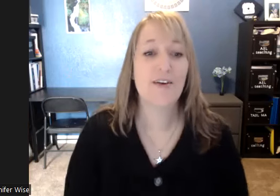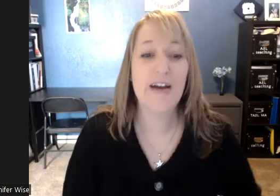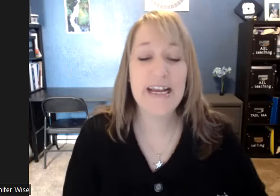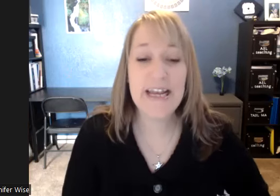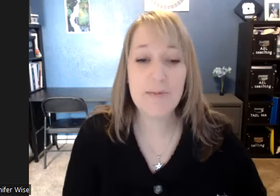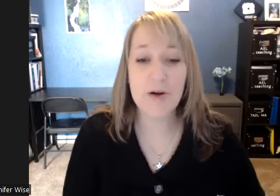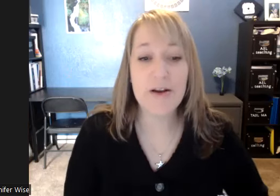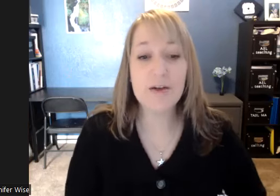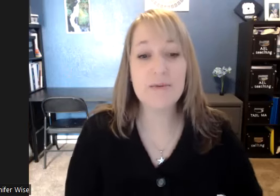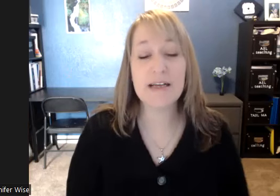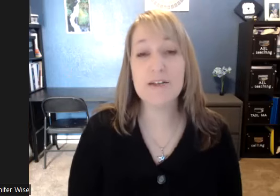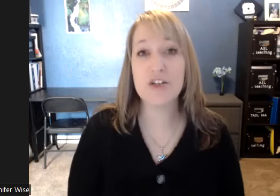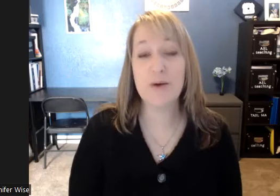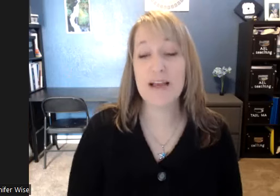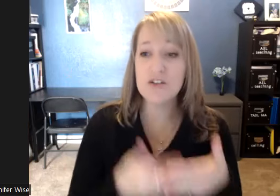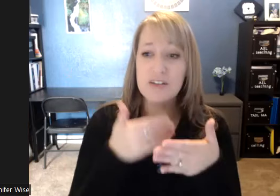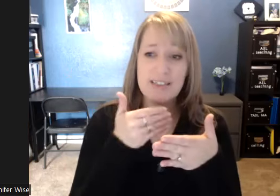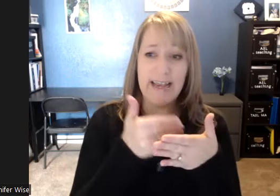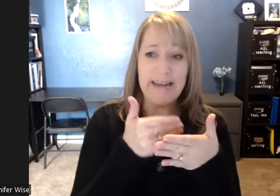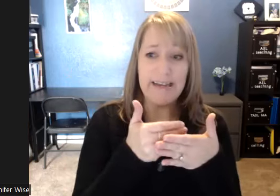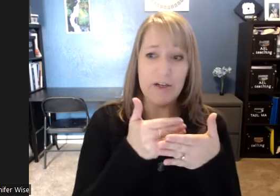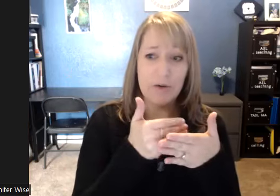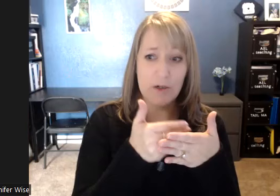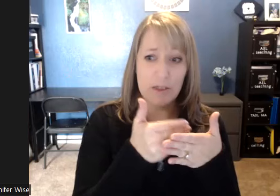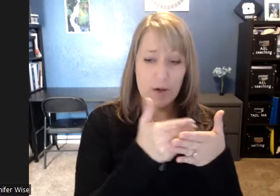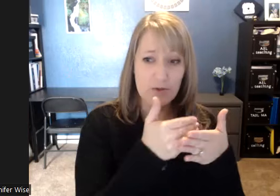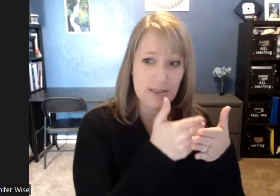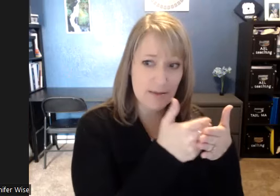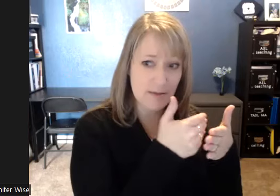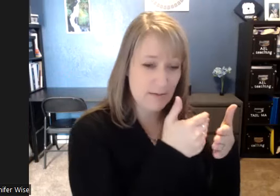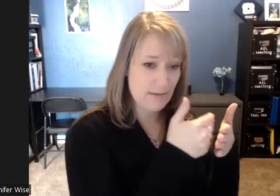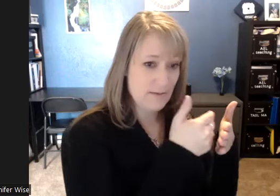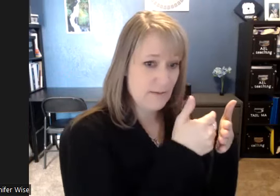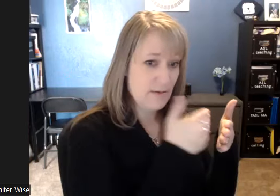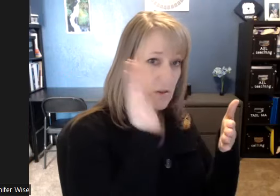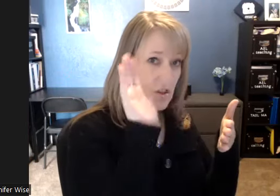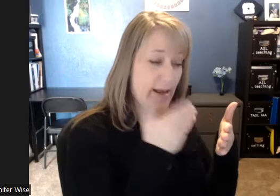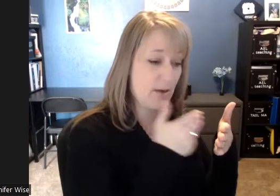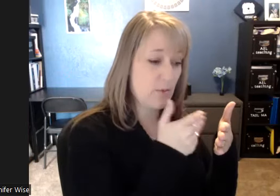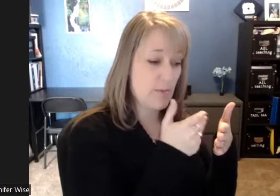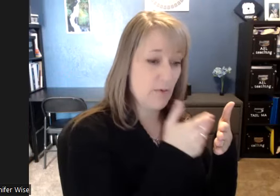All right, neighbor. Neighbor can be signed two ways. You can just sign near or close. Dominant hand will be